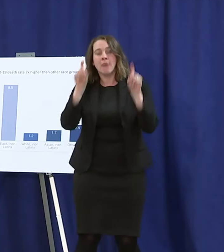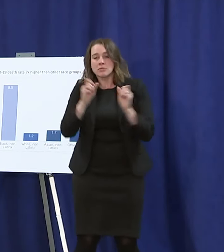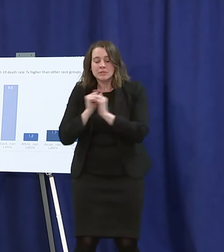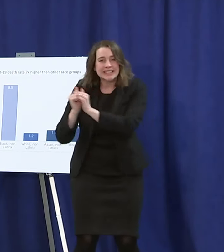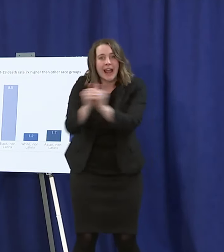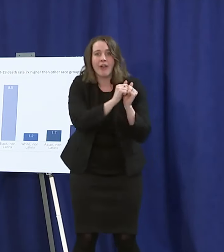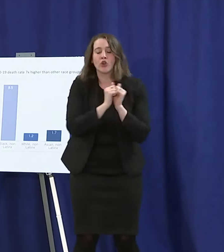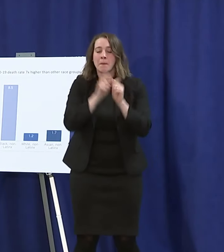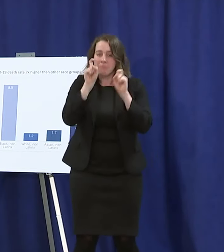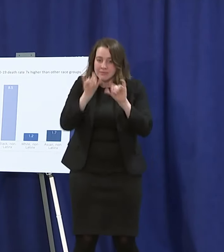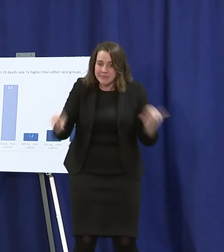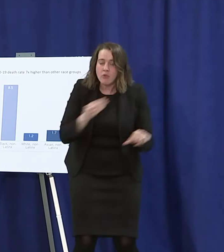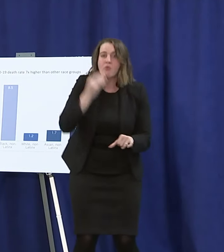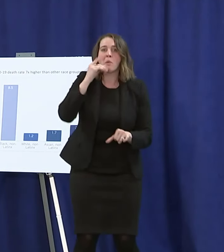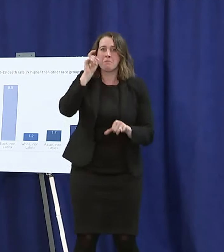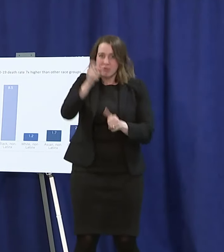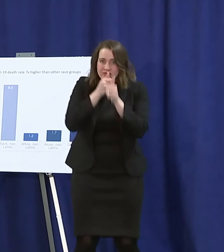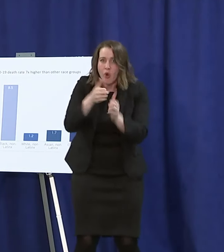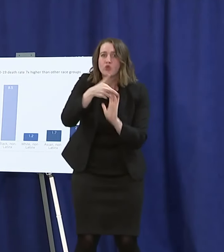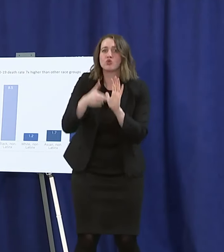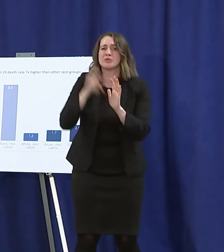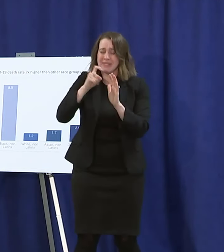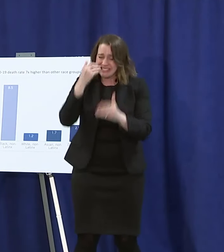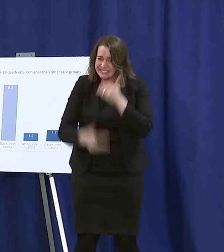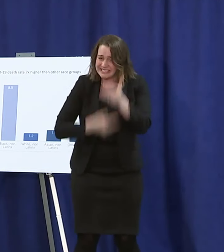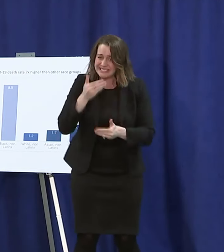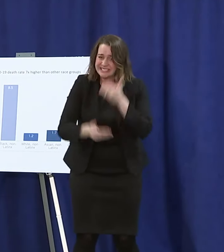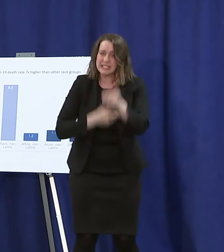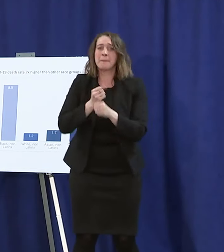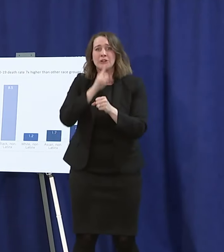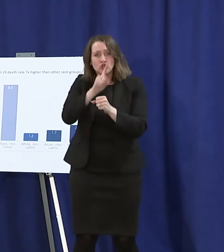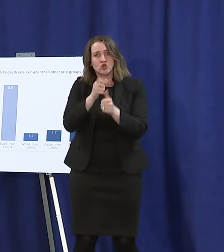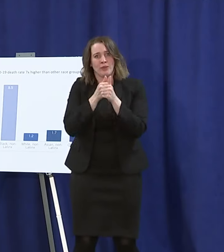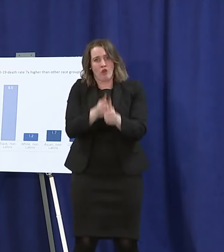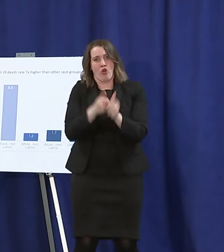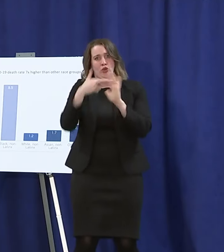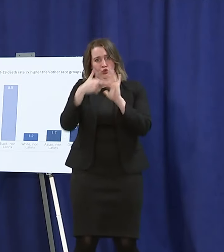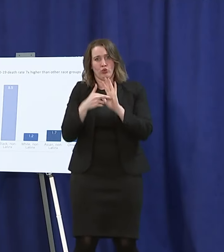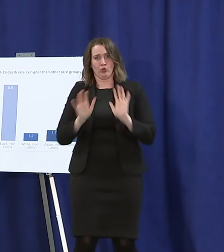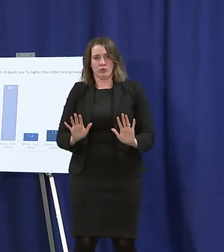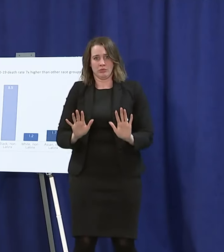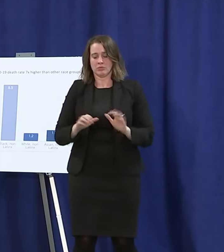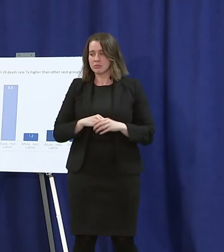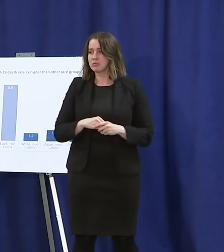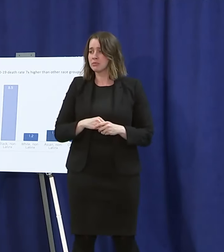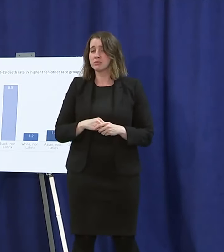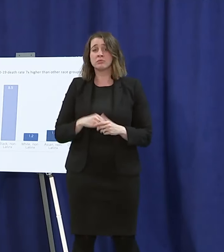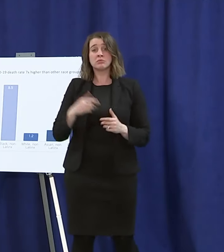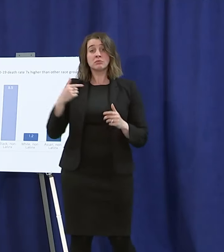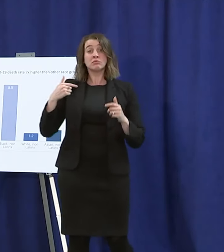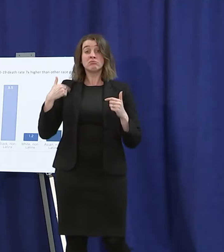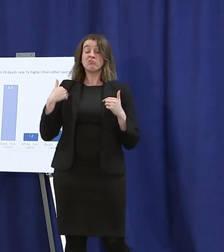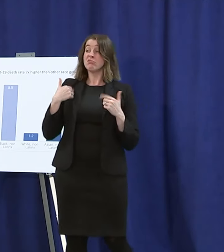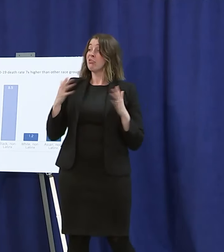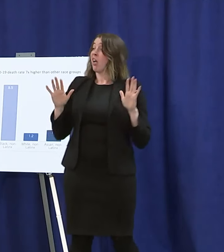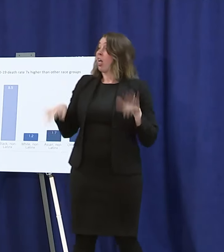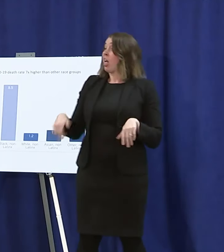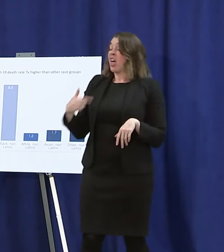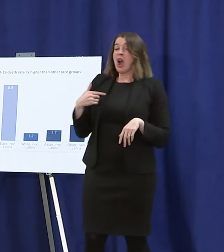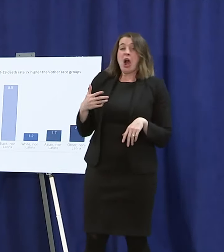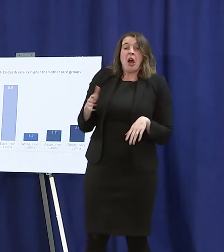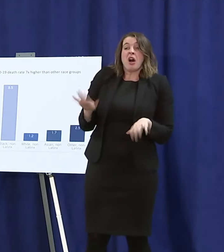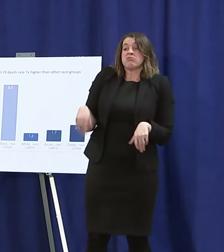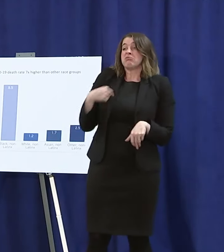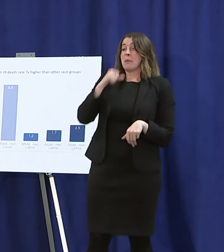on it. We have to make sure that we're doing everything we can to enforce these orders. We can't simply stand by and let this